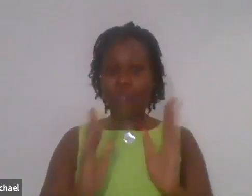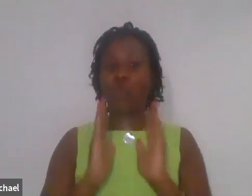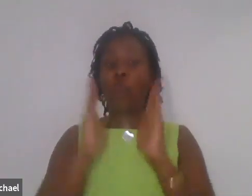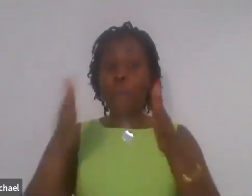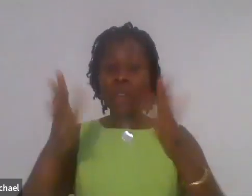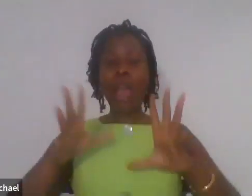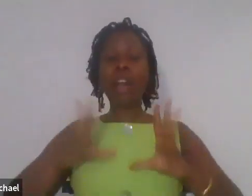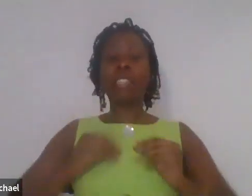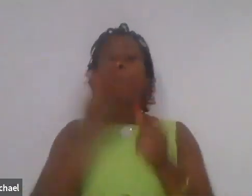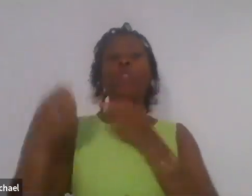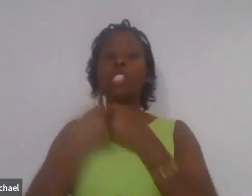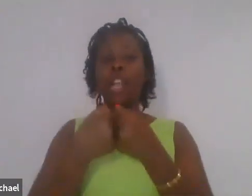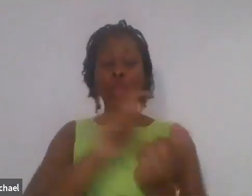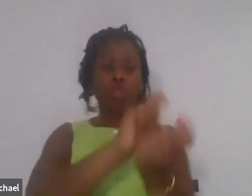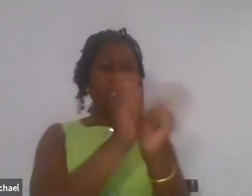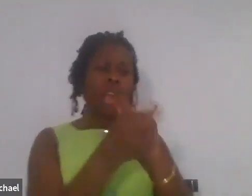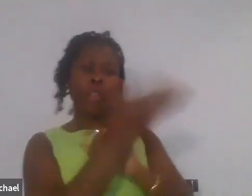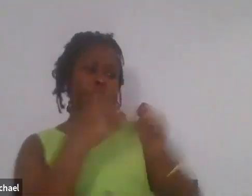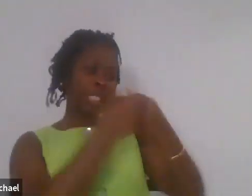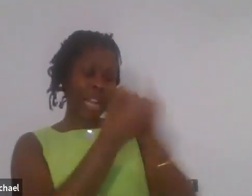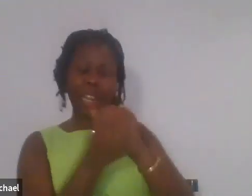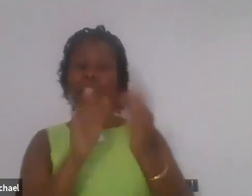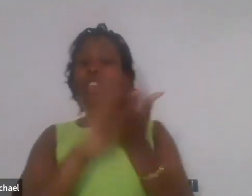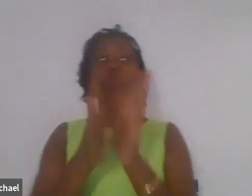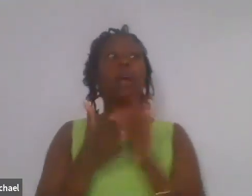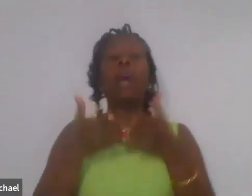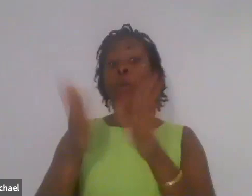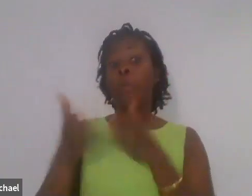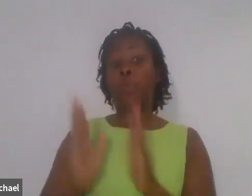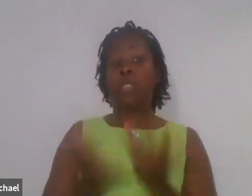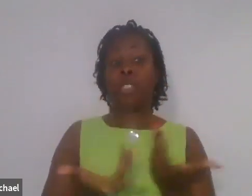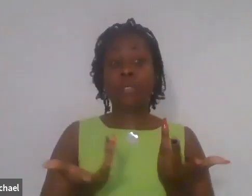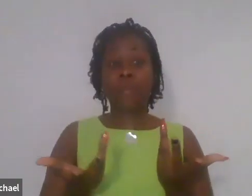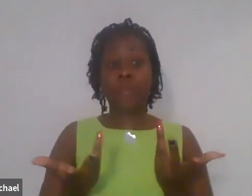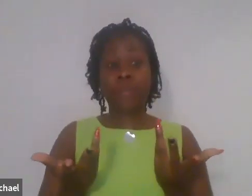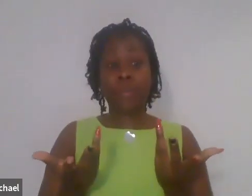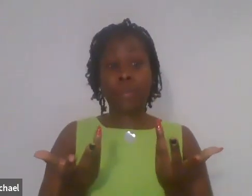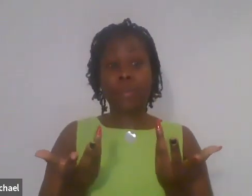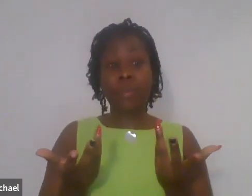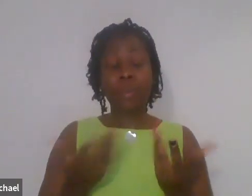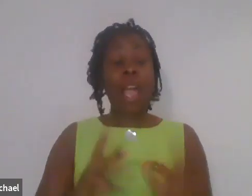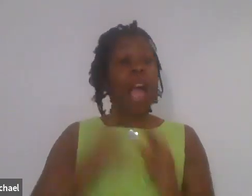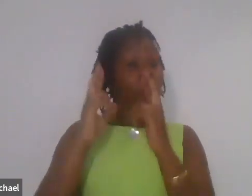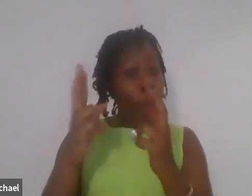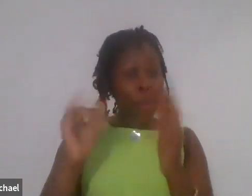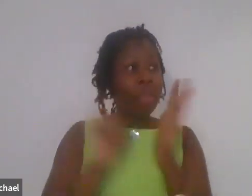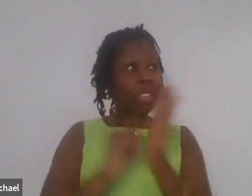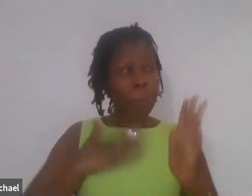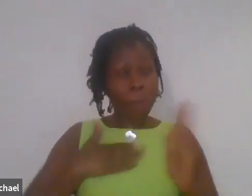become you better come if and you're committed and accept the challenges to become make the challenges to be opportunities. I hope that So my